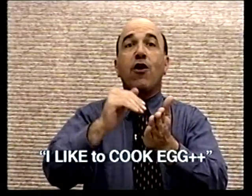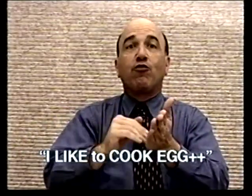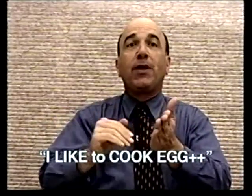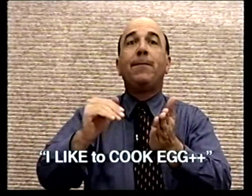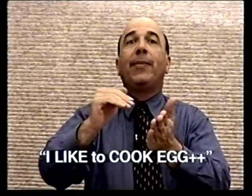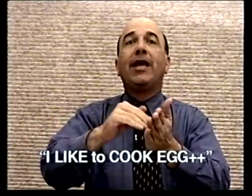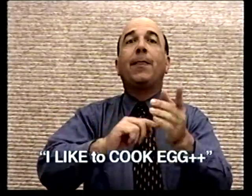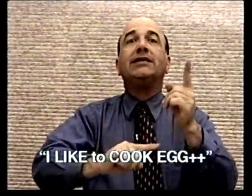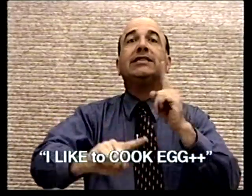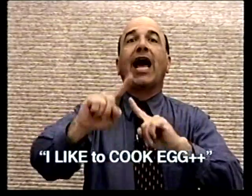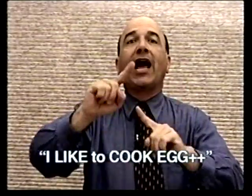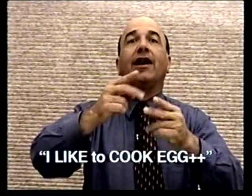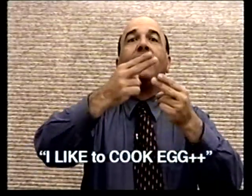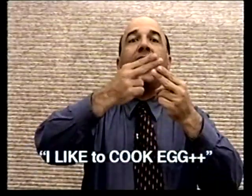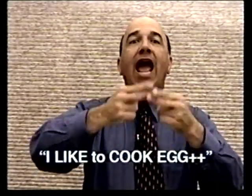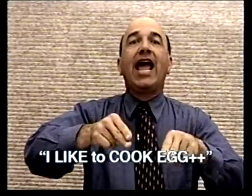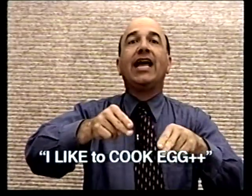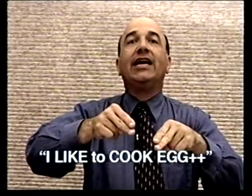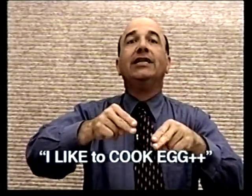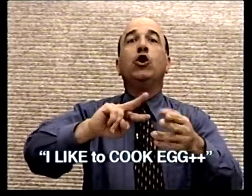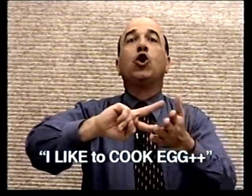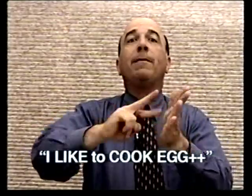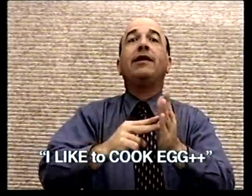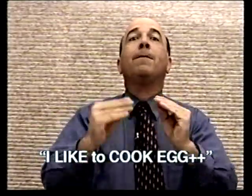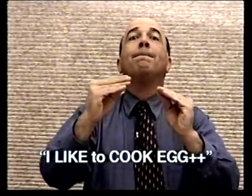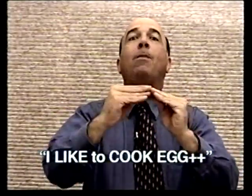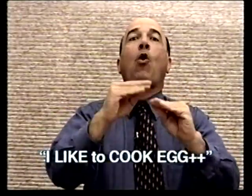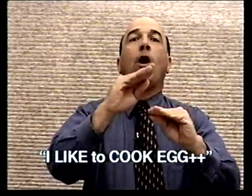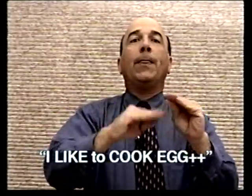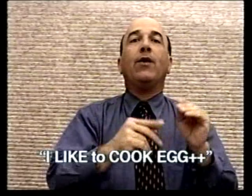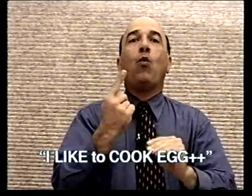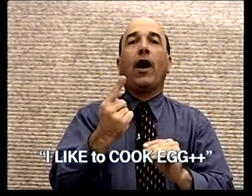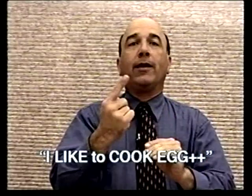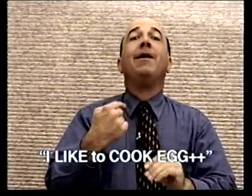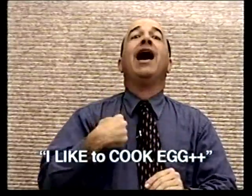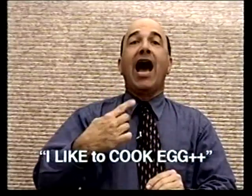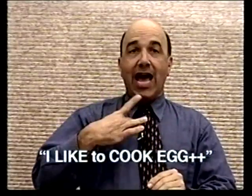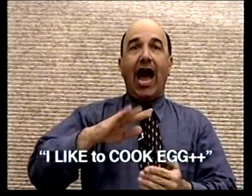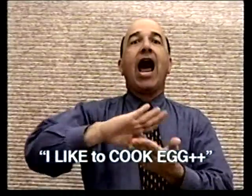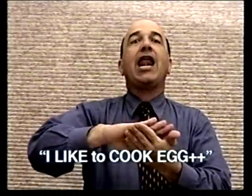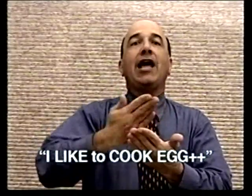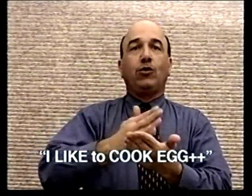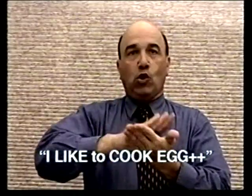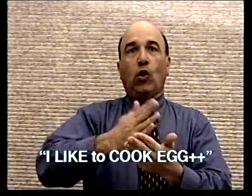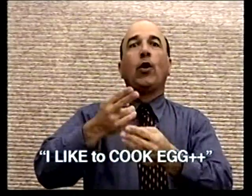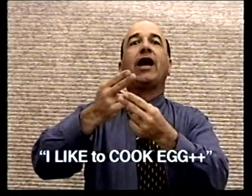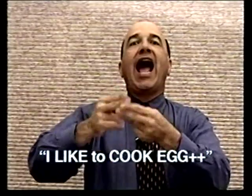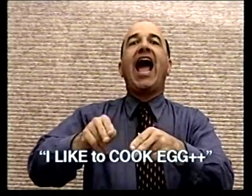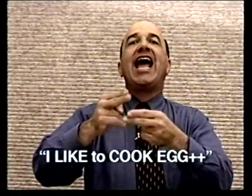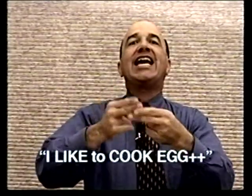I repeat the sign, egg, to mean more than one. I like to cook